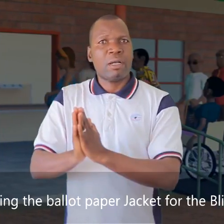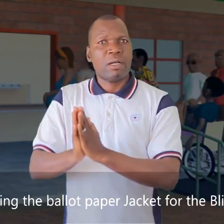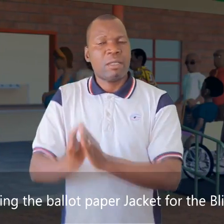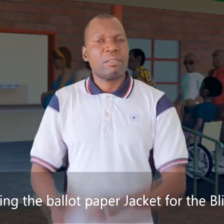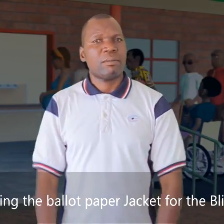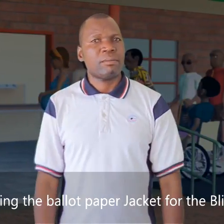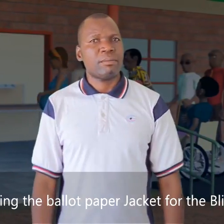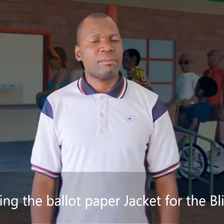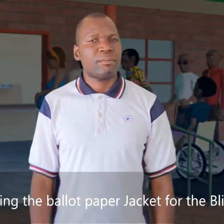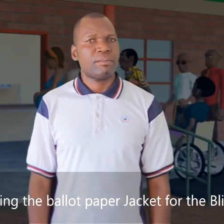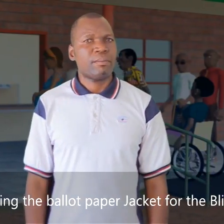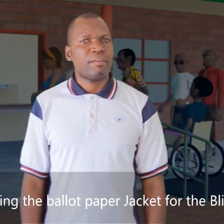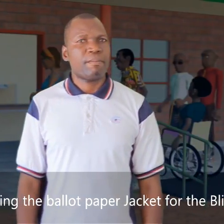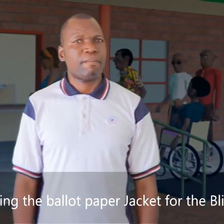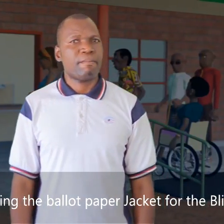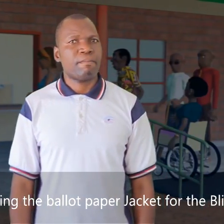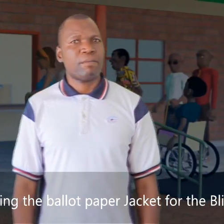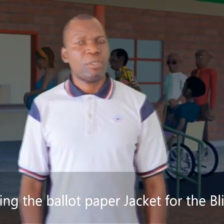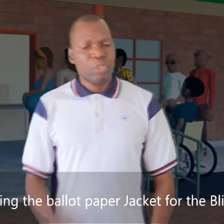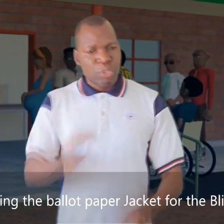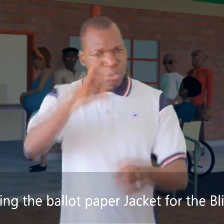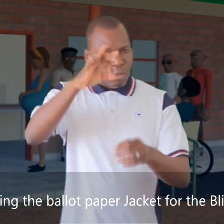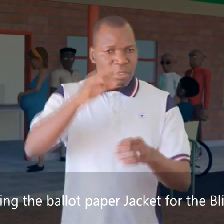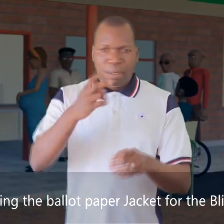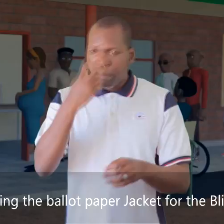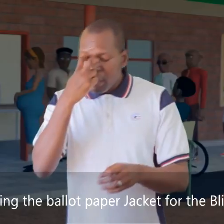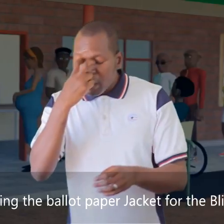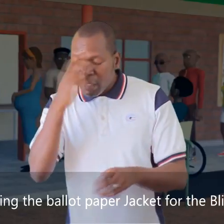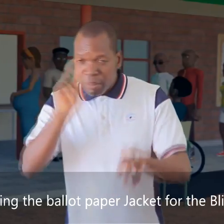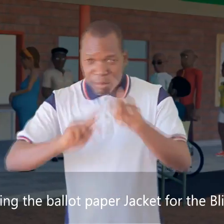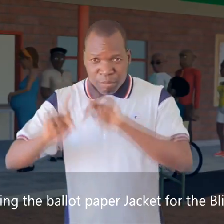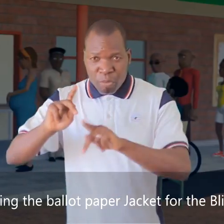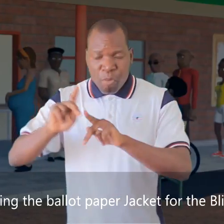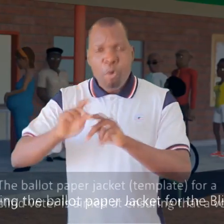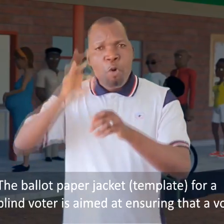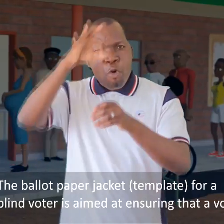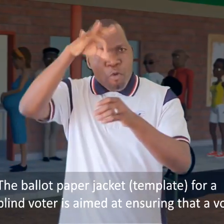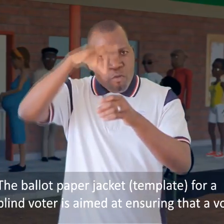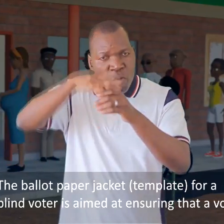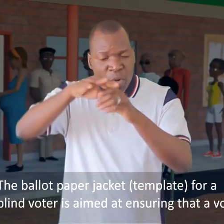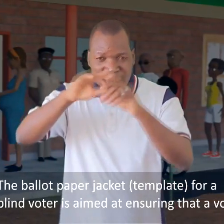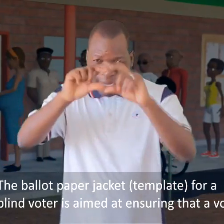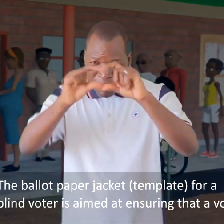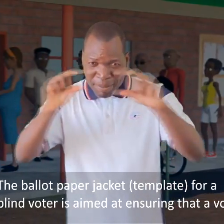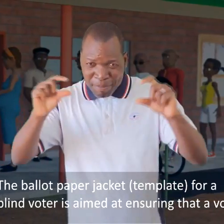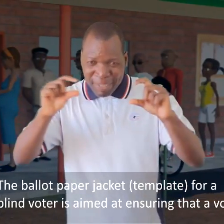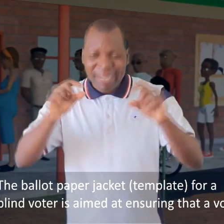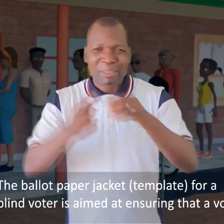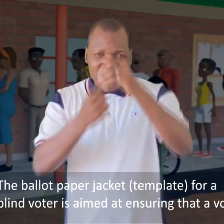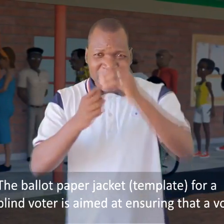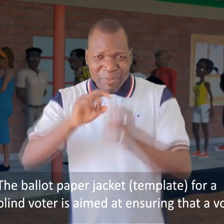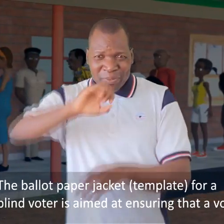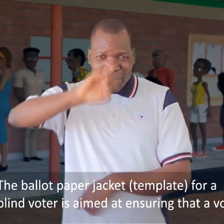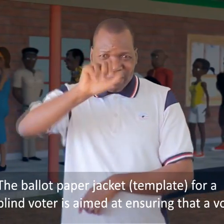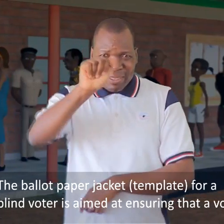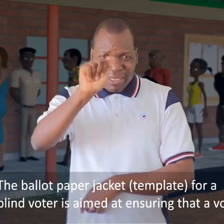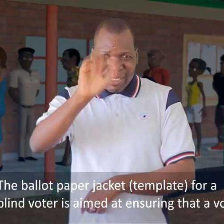Using the ballot paper jacket for the blind. The ballot paper jacket template for a blind voter is aimed